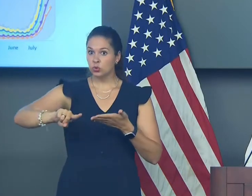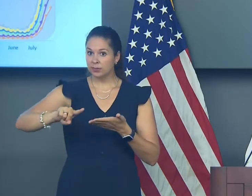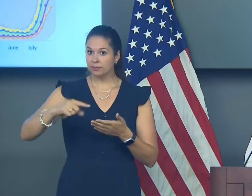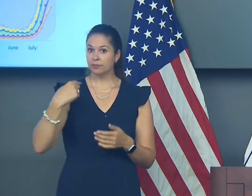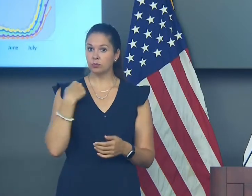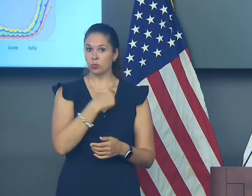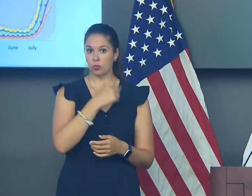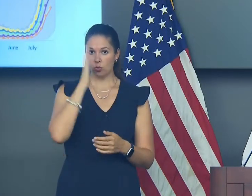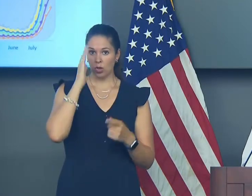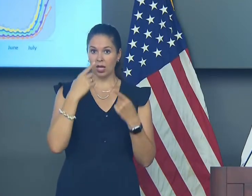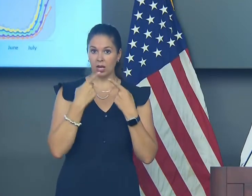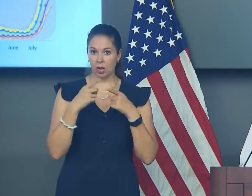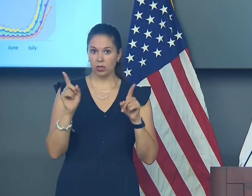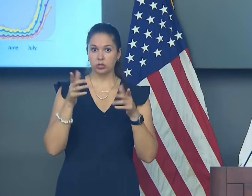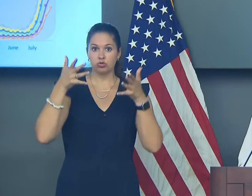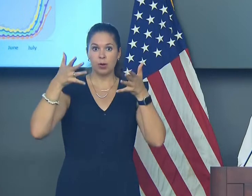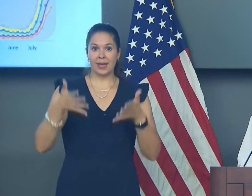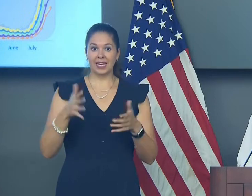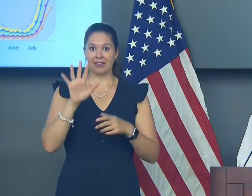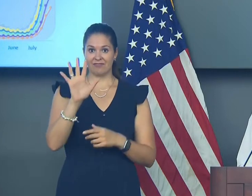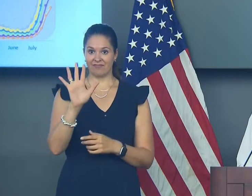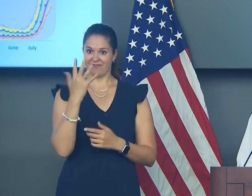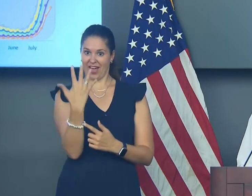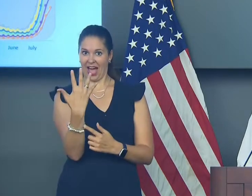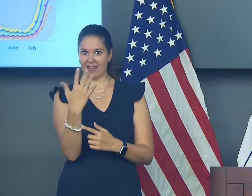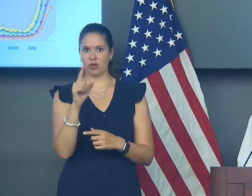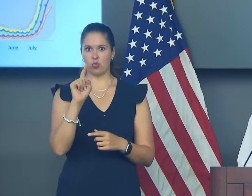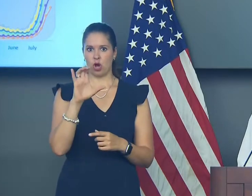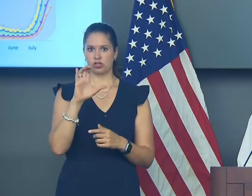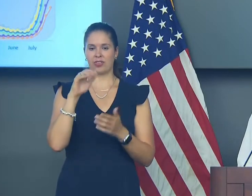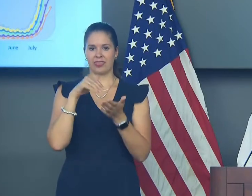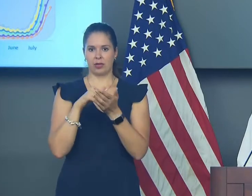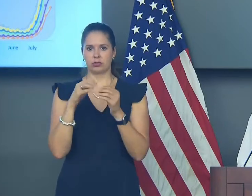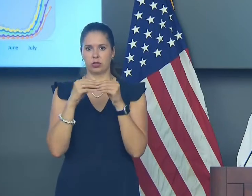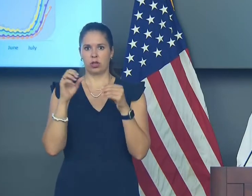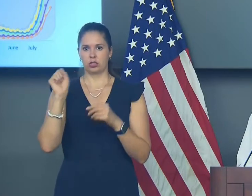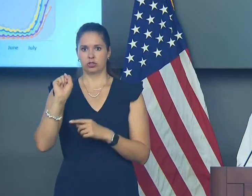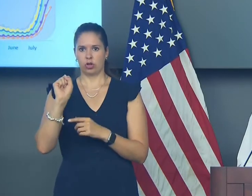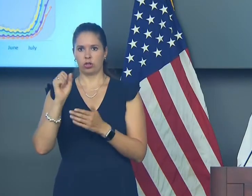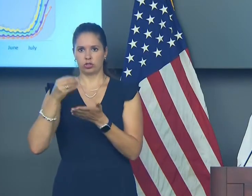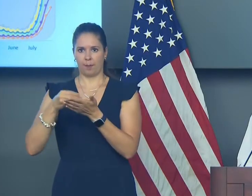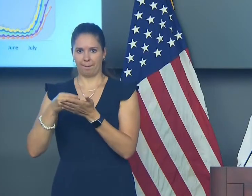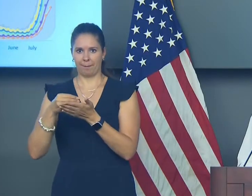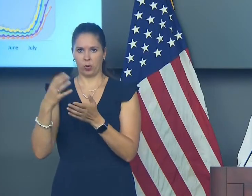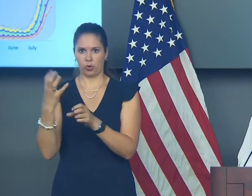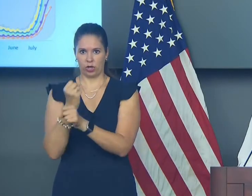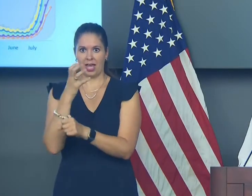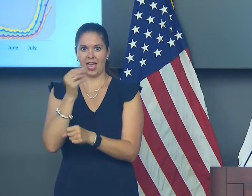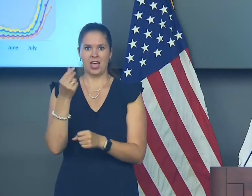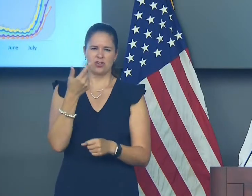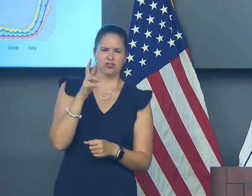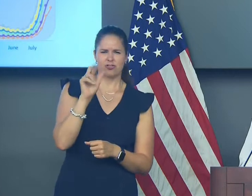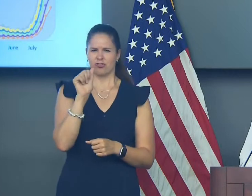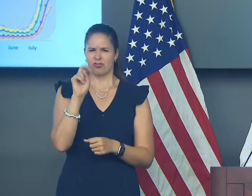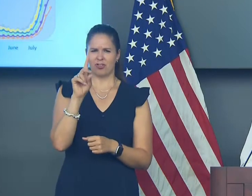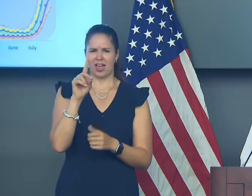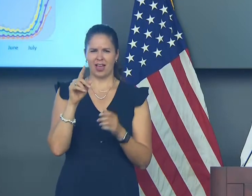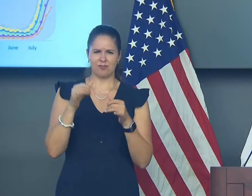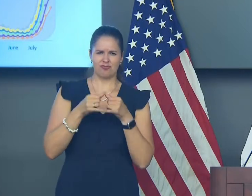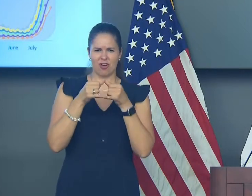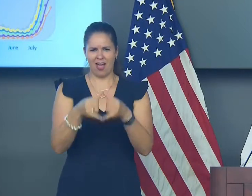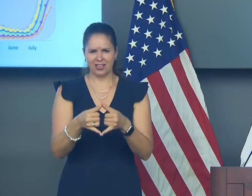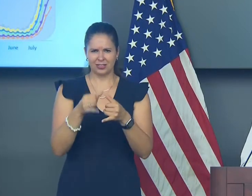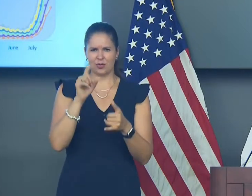will be announcing the remaining 5 $100,000 scholarship winners and the grand prize winner of $1